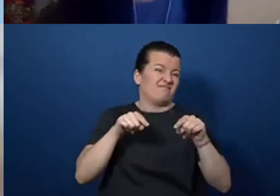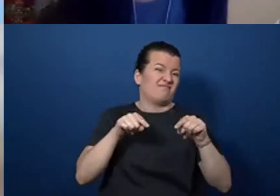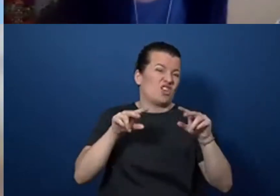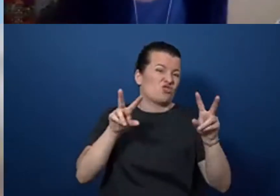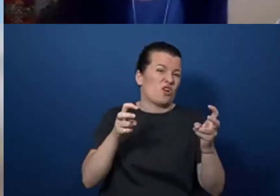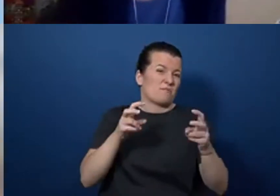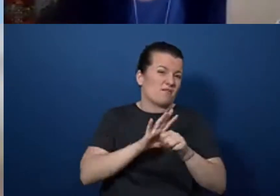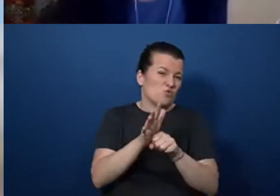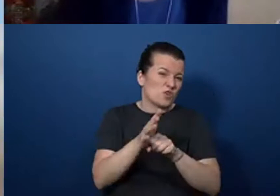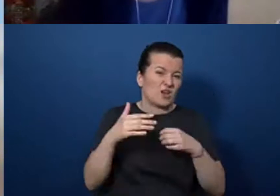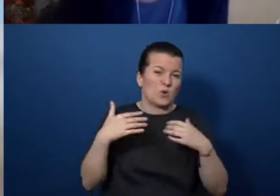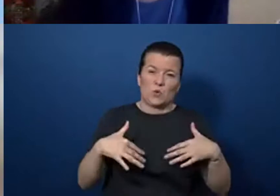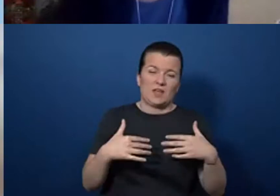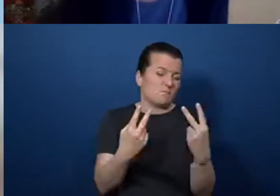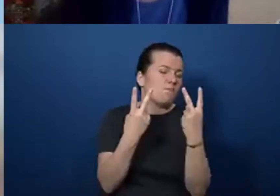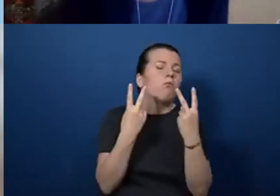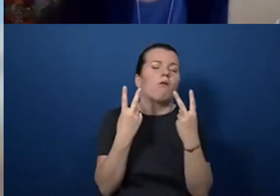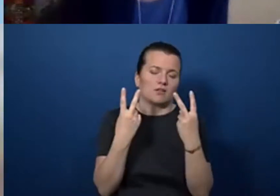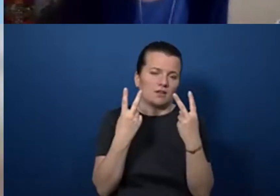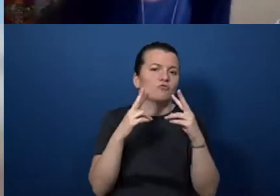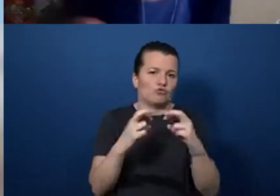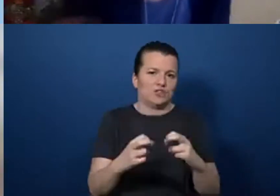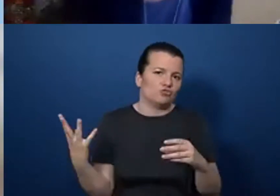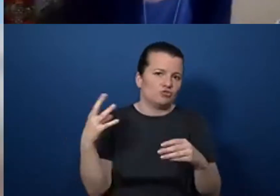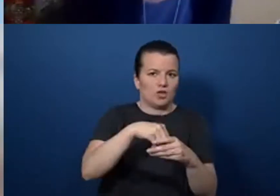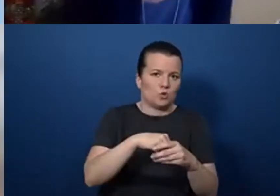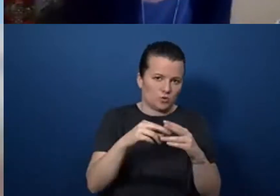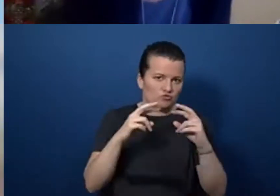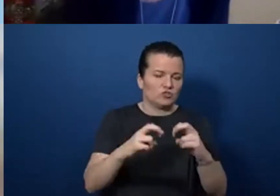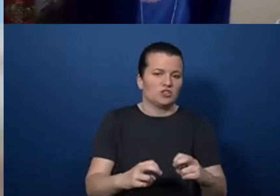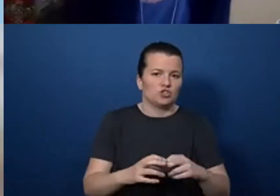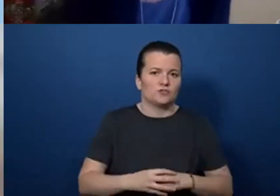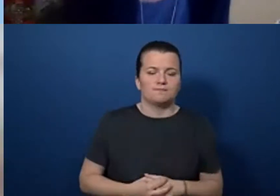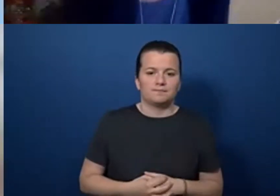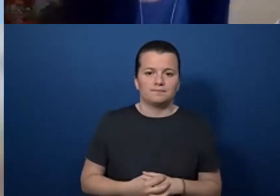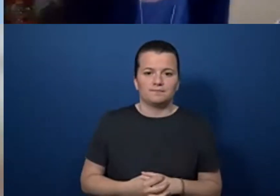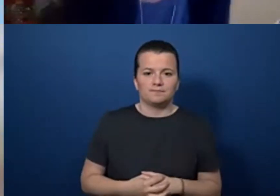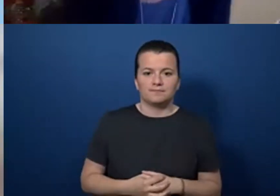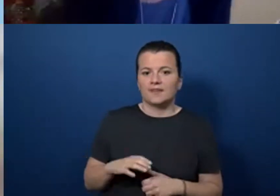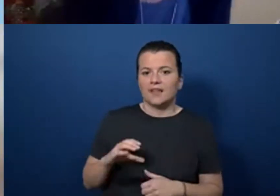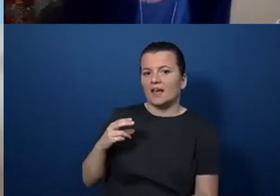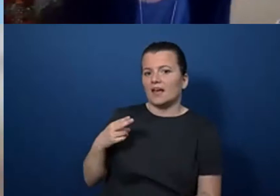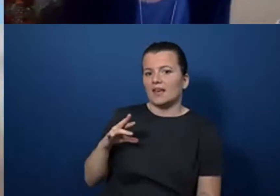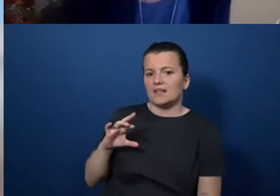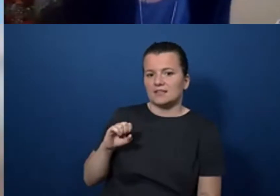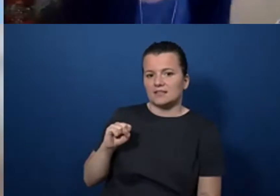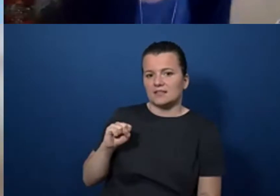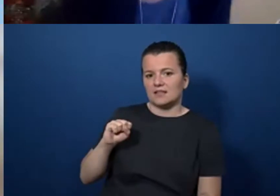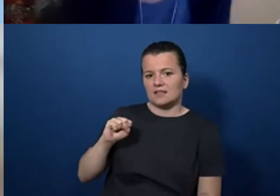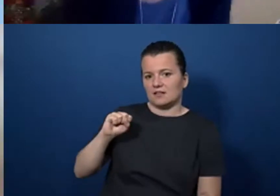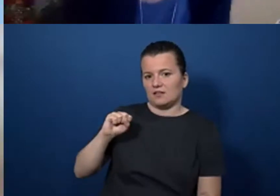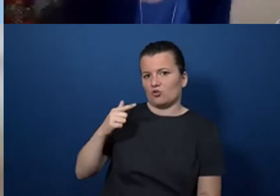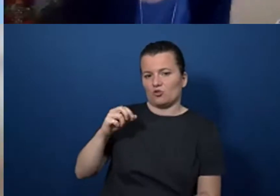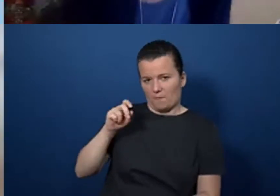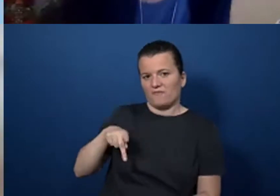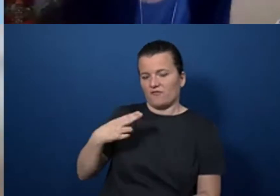that research approaches are inclusive. Yeah, I mean, you said something I really like, that the